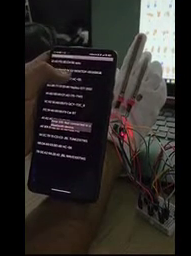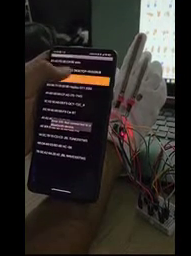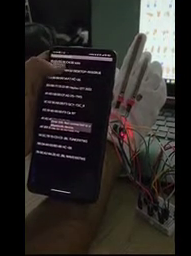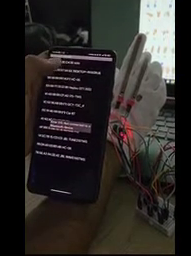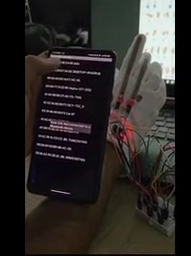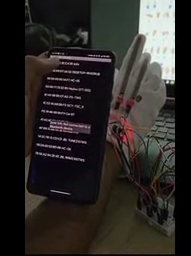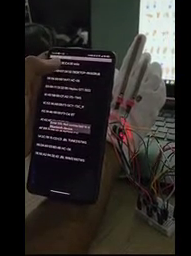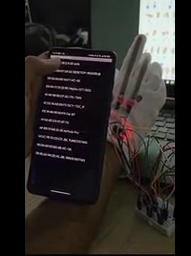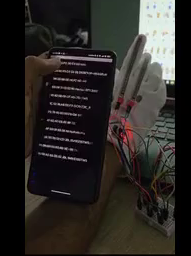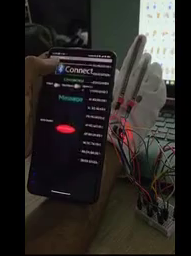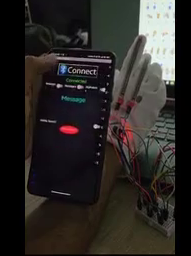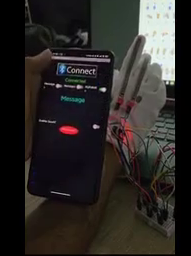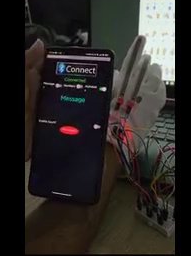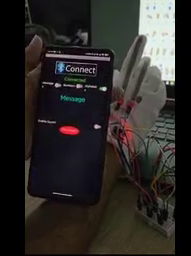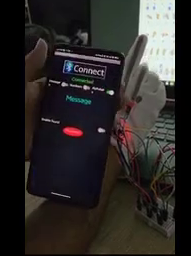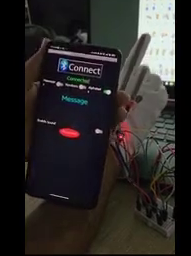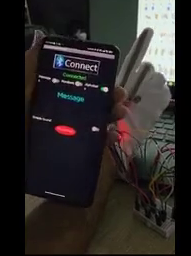our SC05 Bluetooth module,